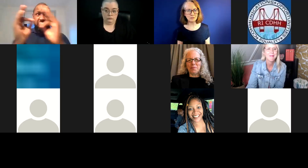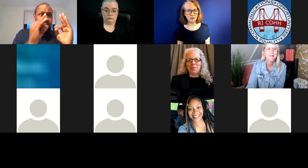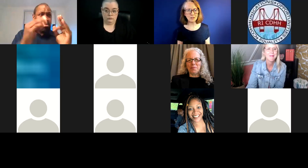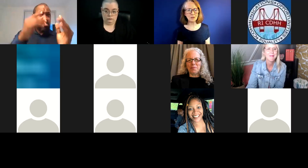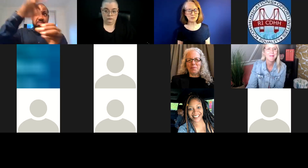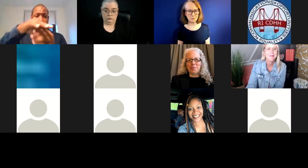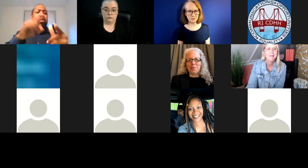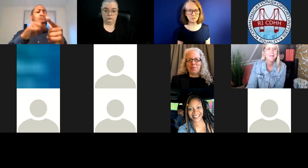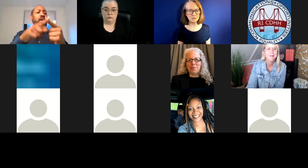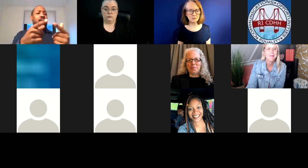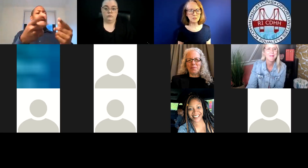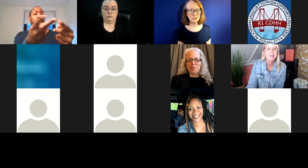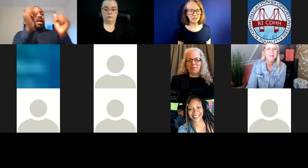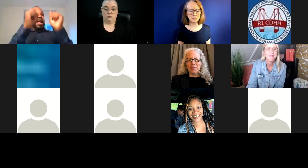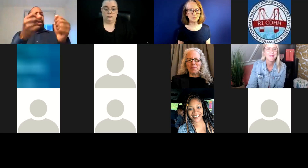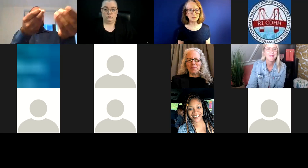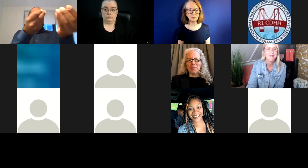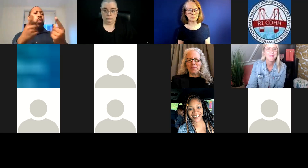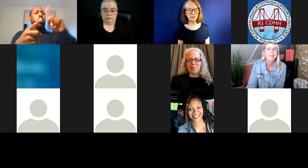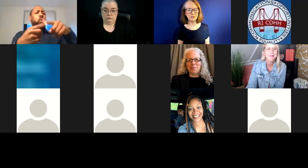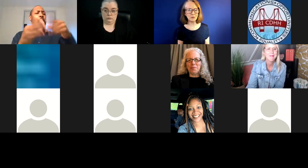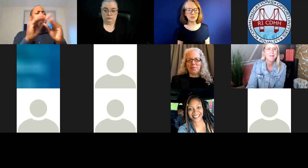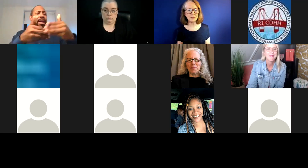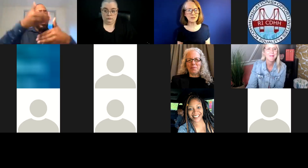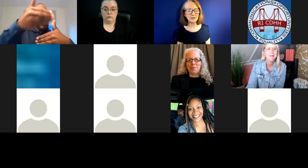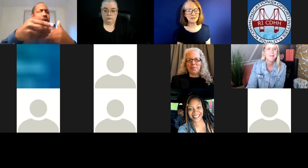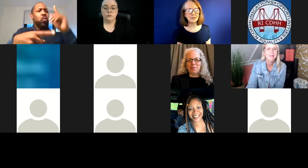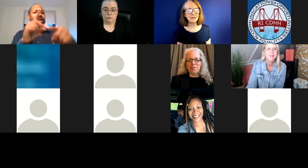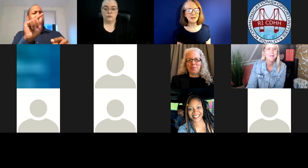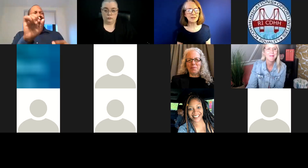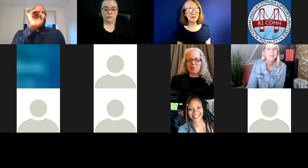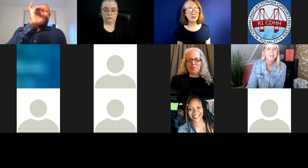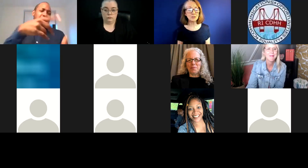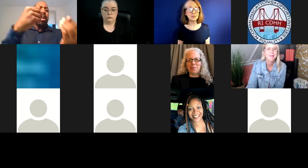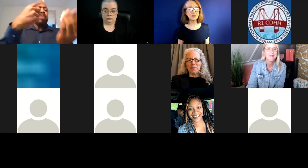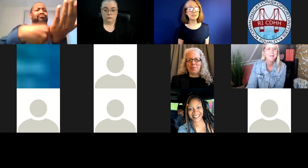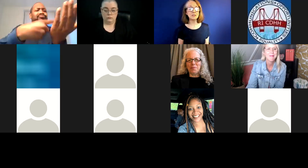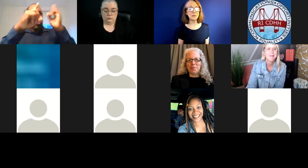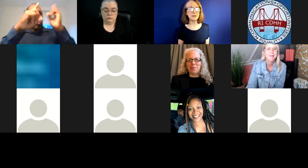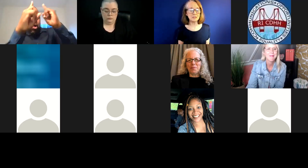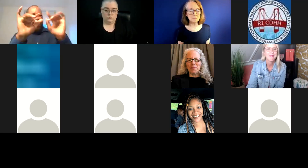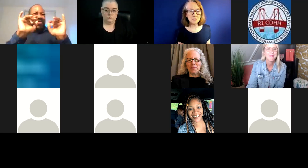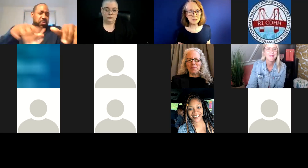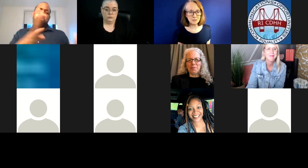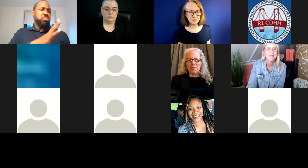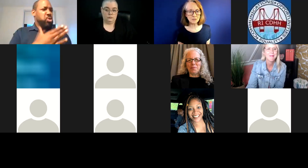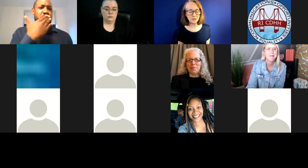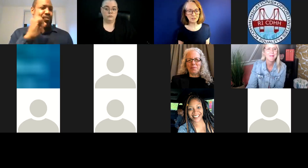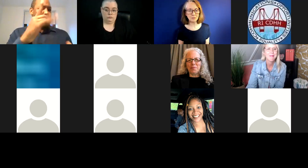talking about the best means of communication before, and then voting on that. And also, I do need to know when the next meeting is so that I can post